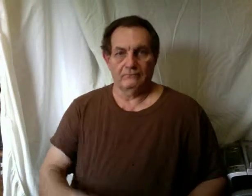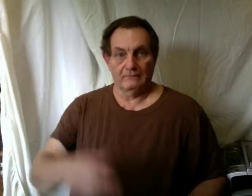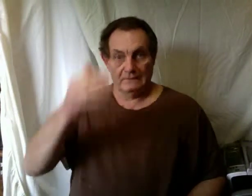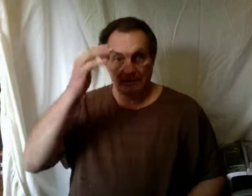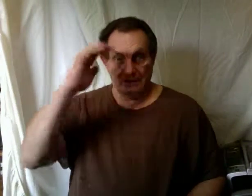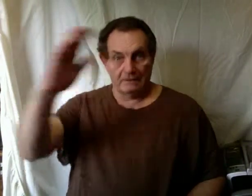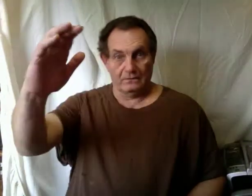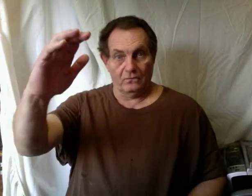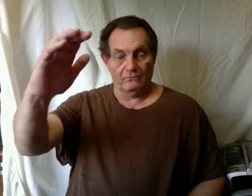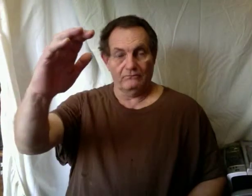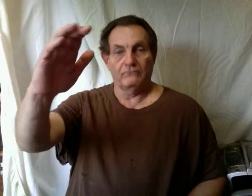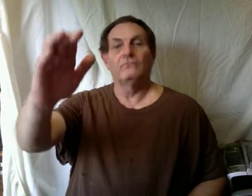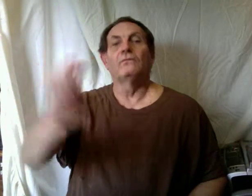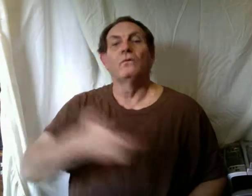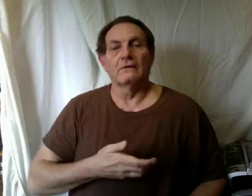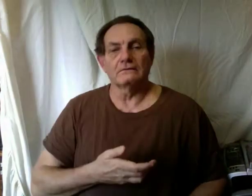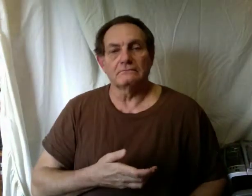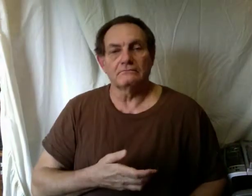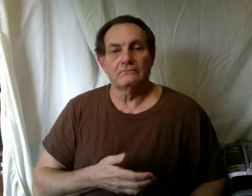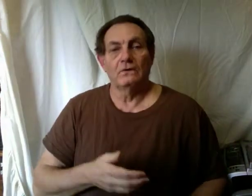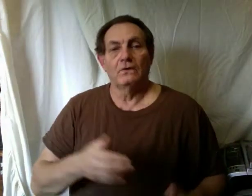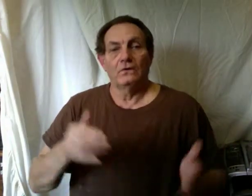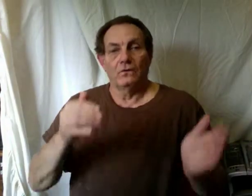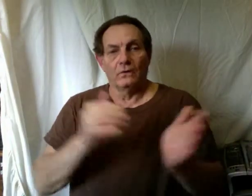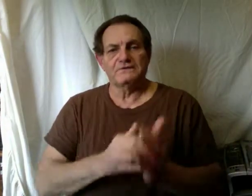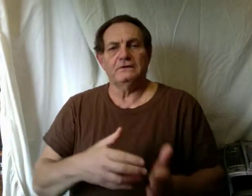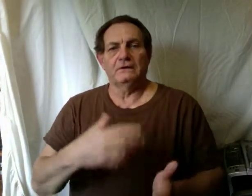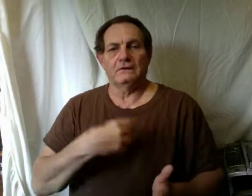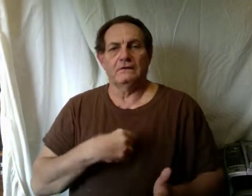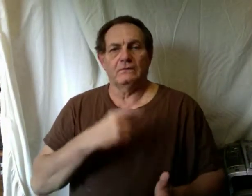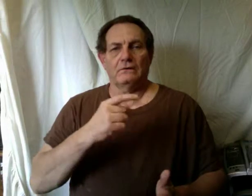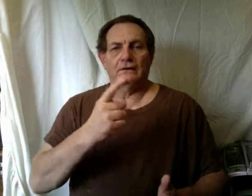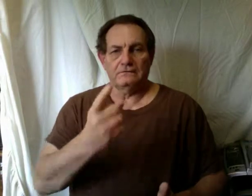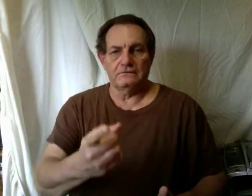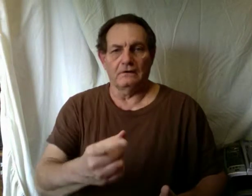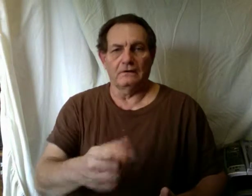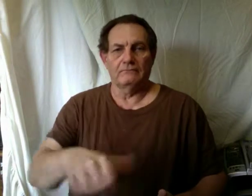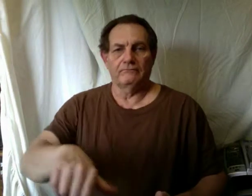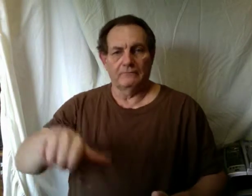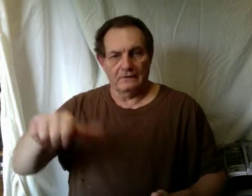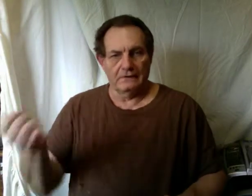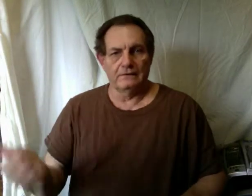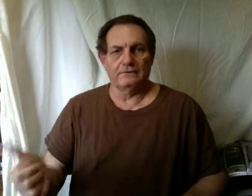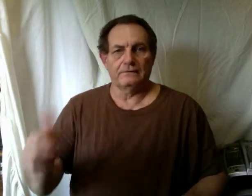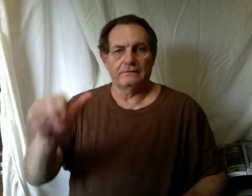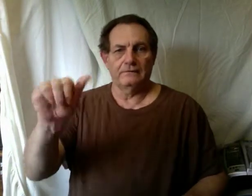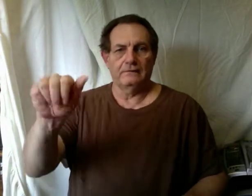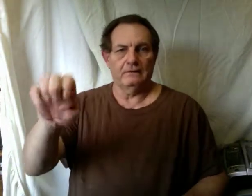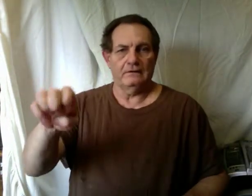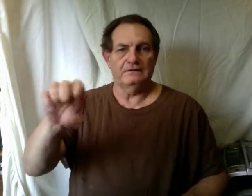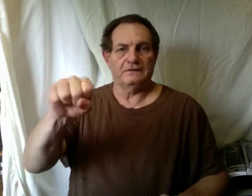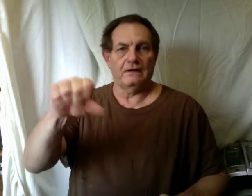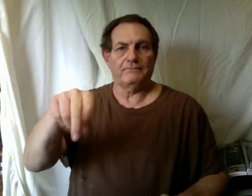Hello, and welcome. Once again, I would like to tell another Aesop